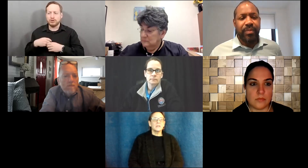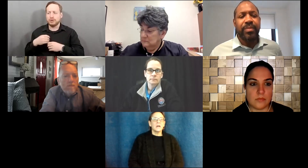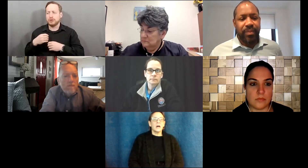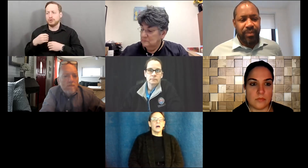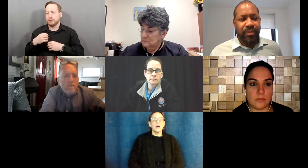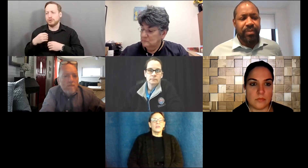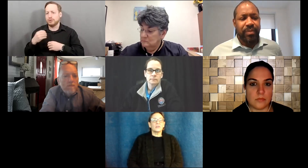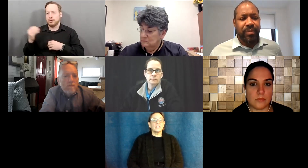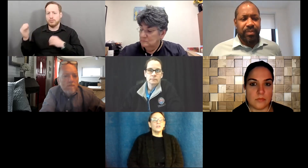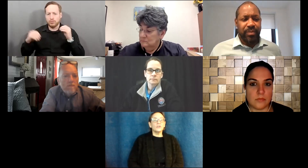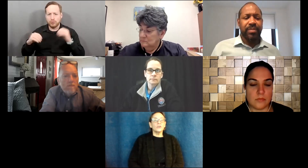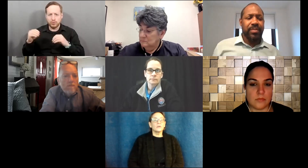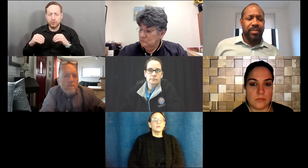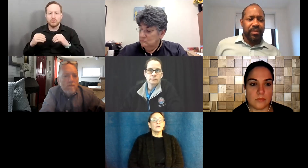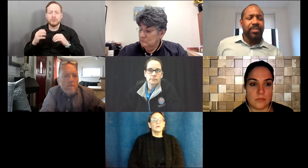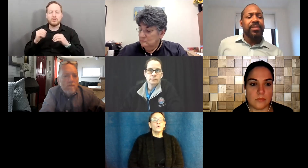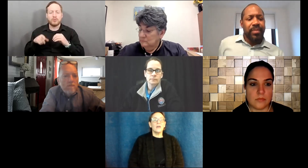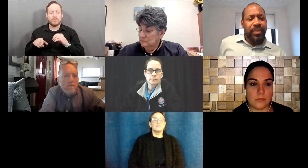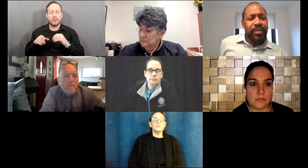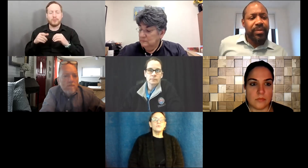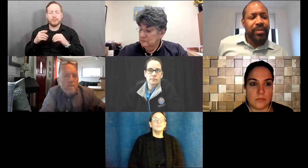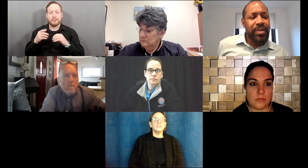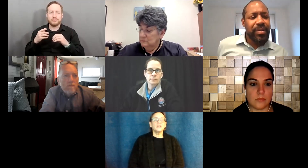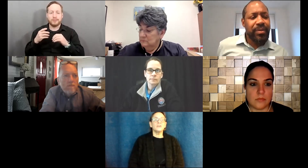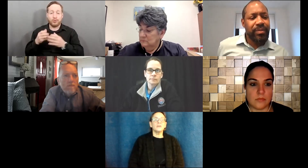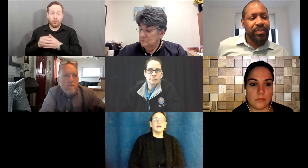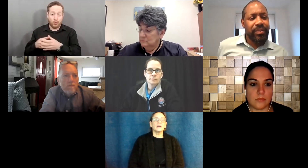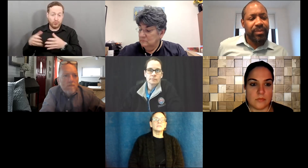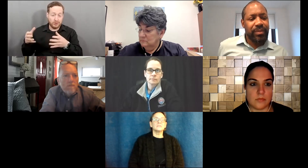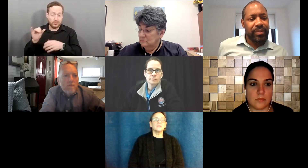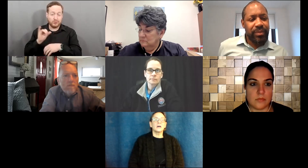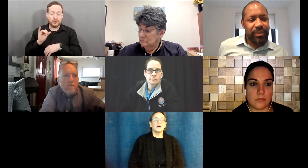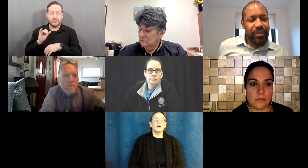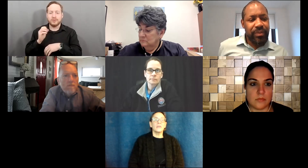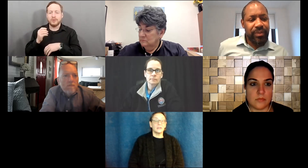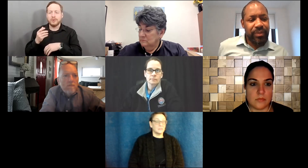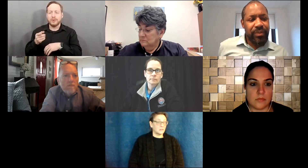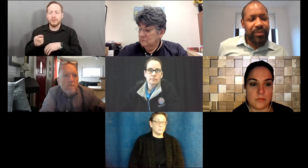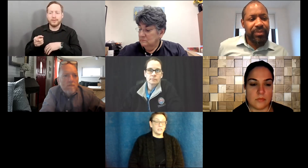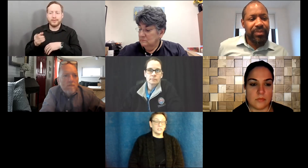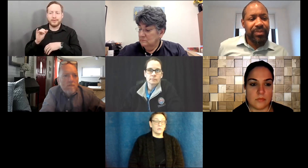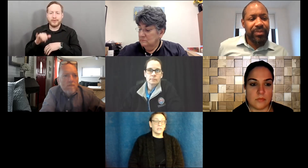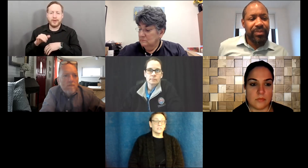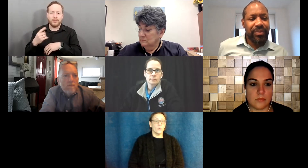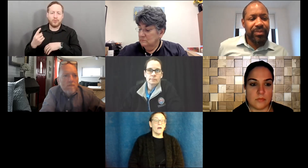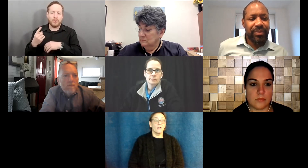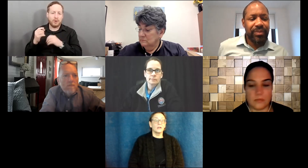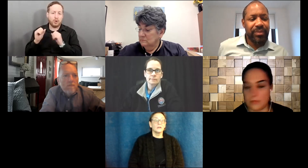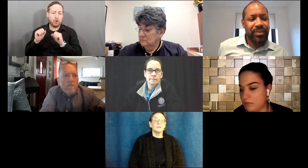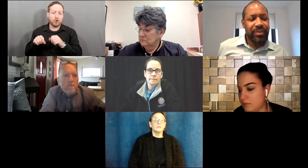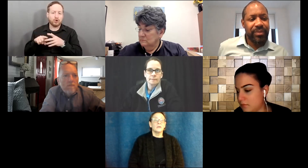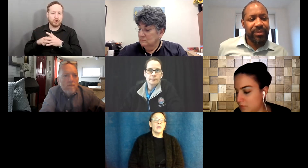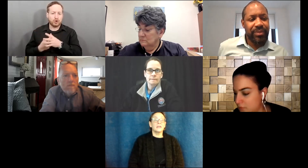immigrants that are here who have moved here, and that community is growing as